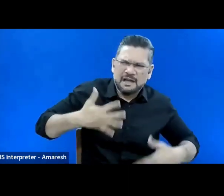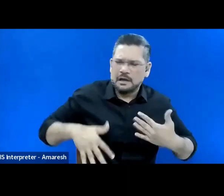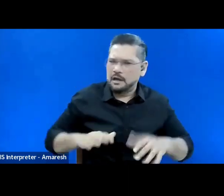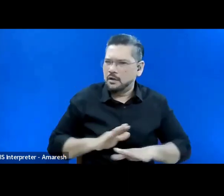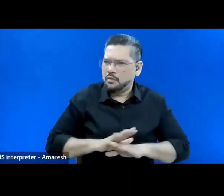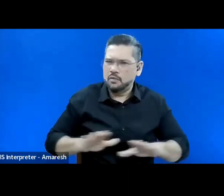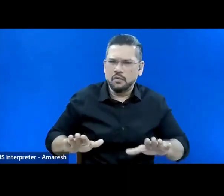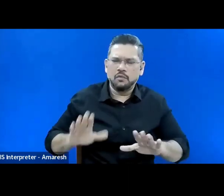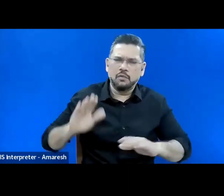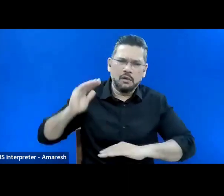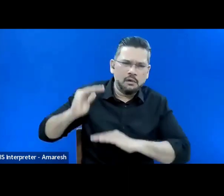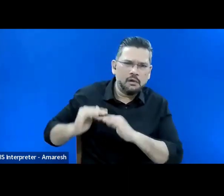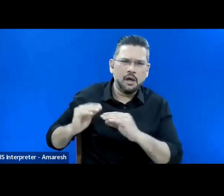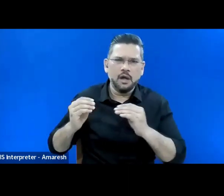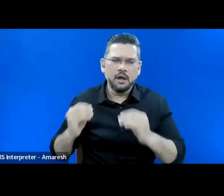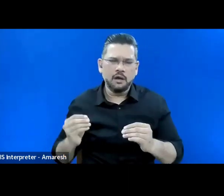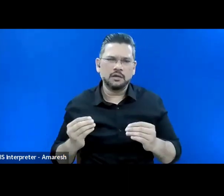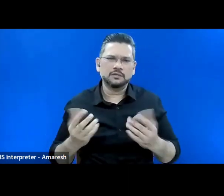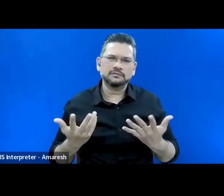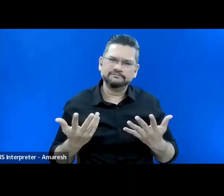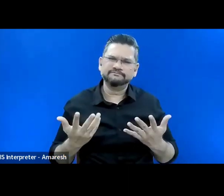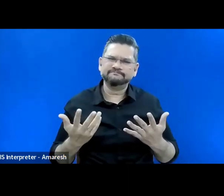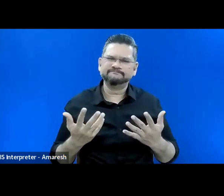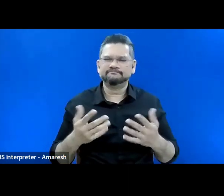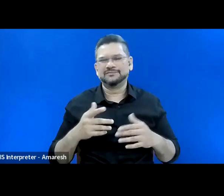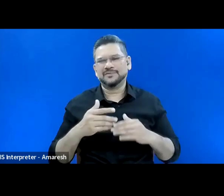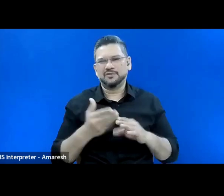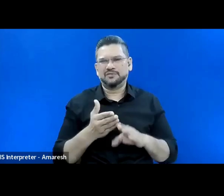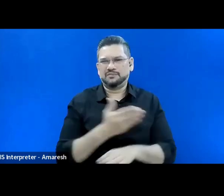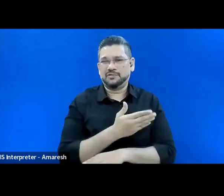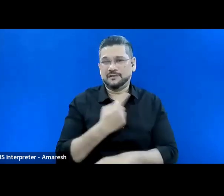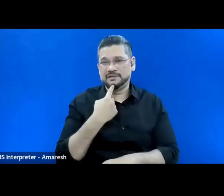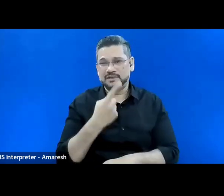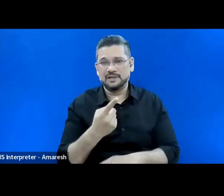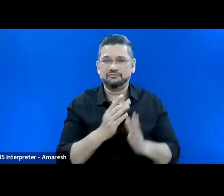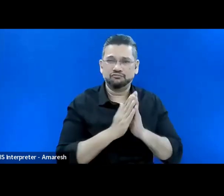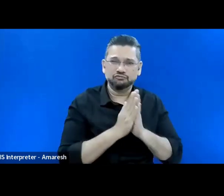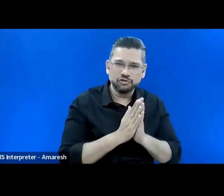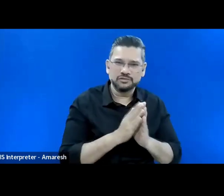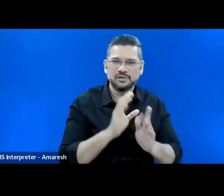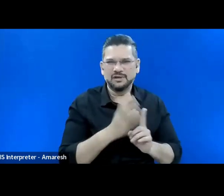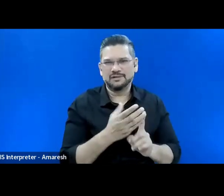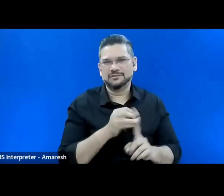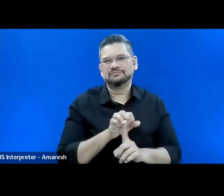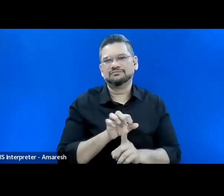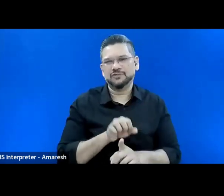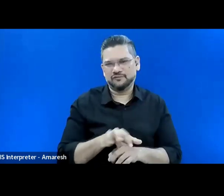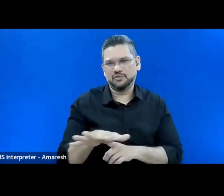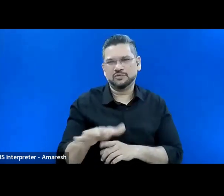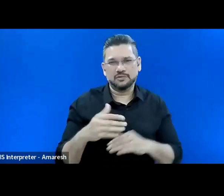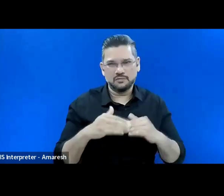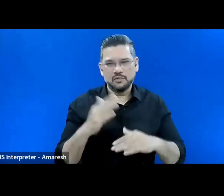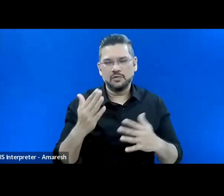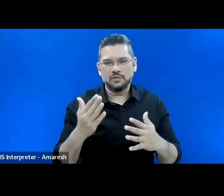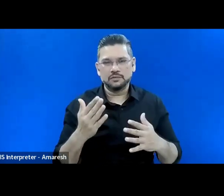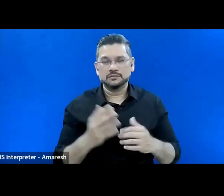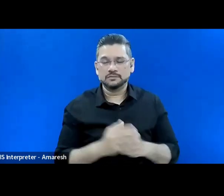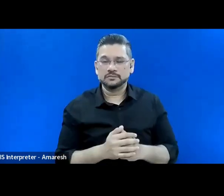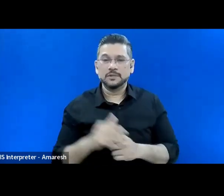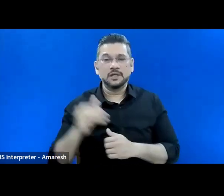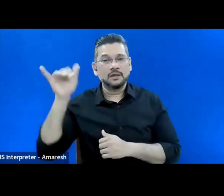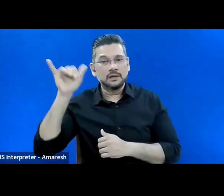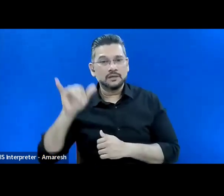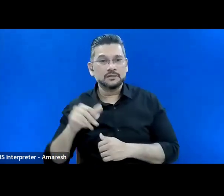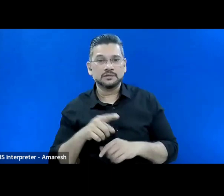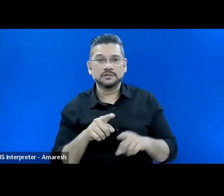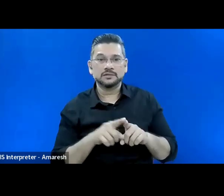influenced by our cultures, by our religion, the belief system that we have here. And also access to education, as mentioned by Yanni earlier